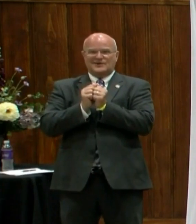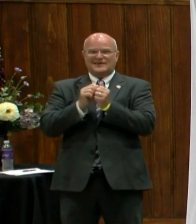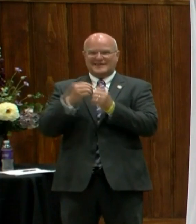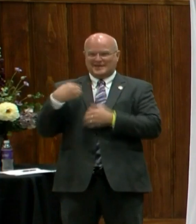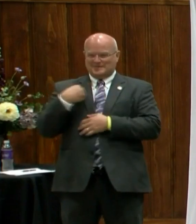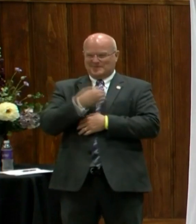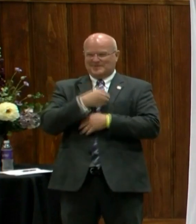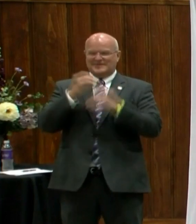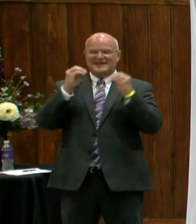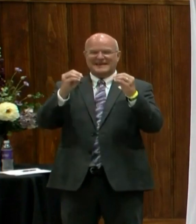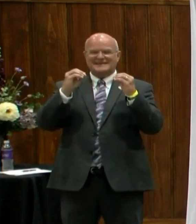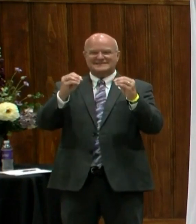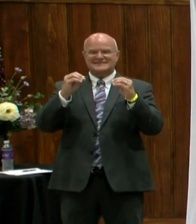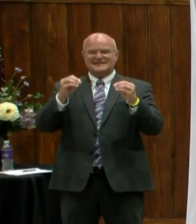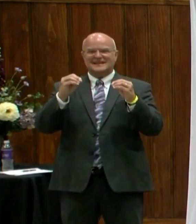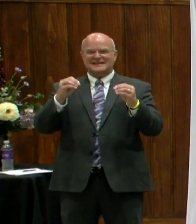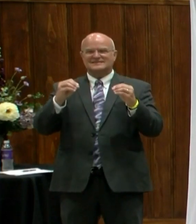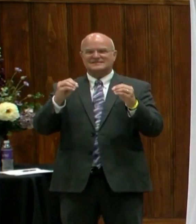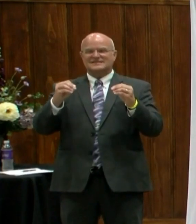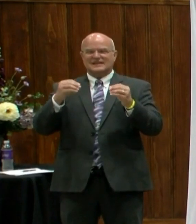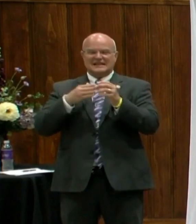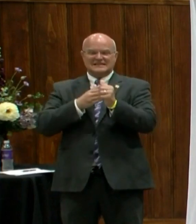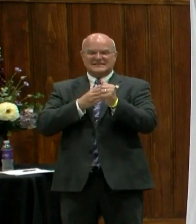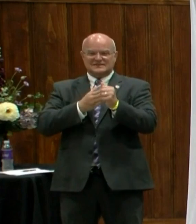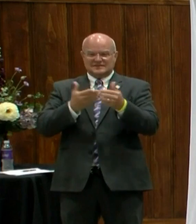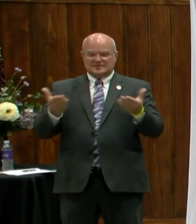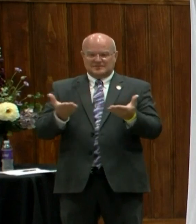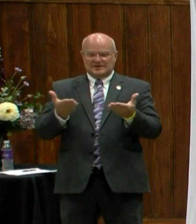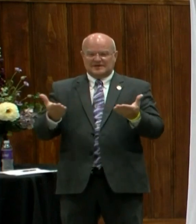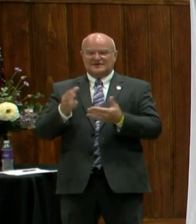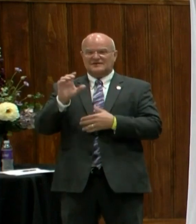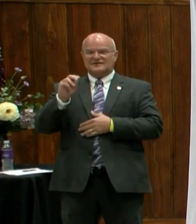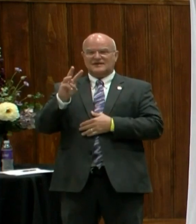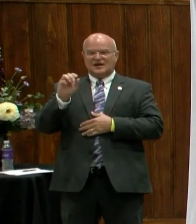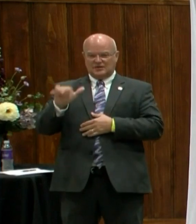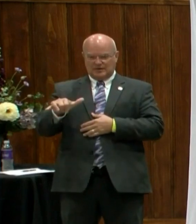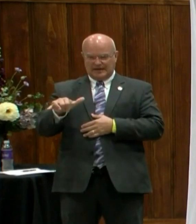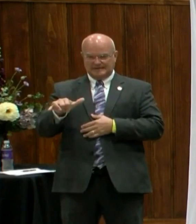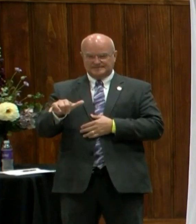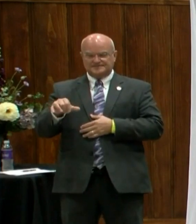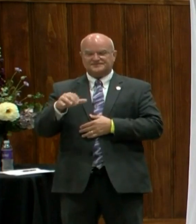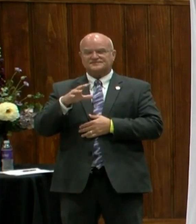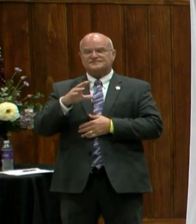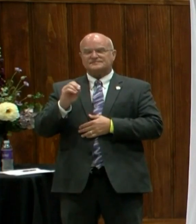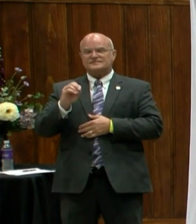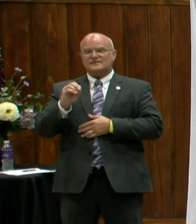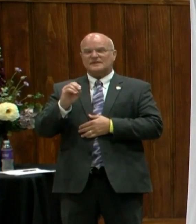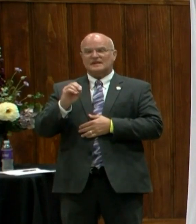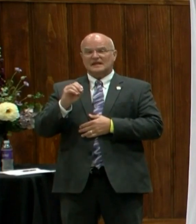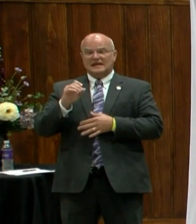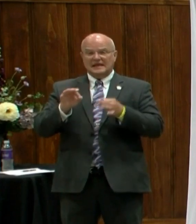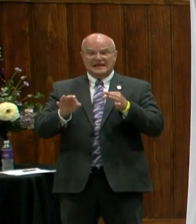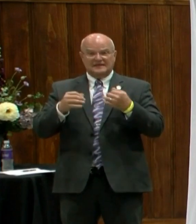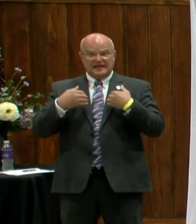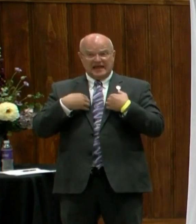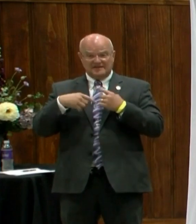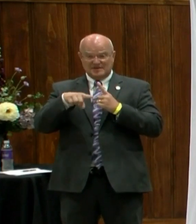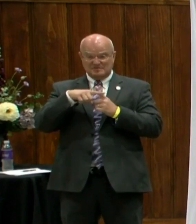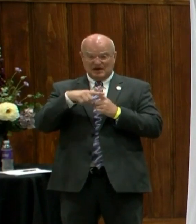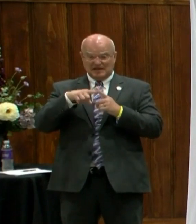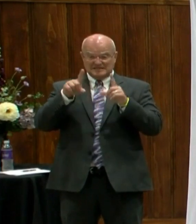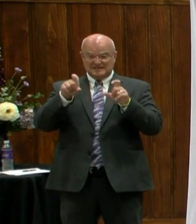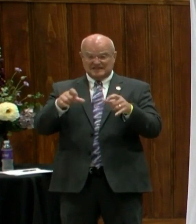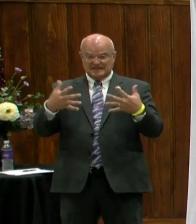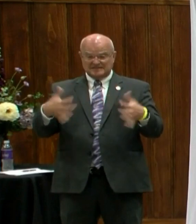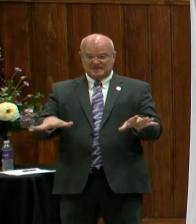the members of the education leadership here in Conway. And if there is a positive